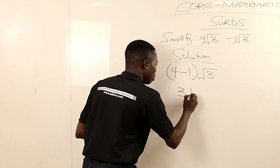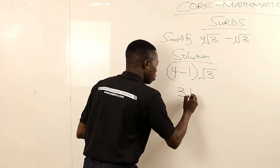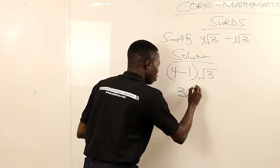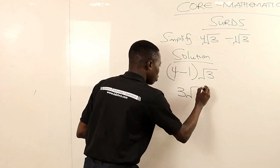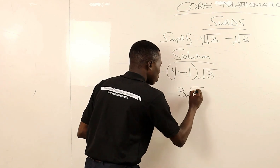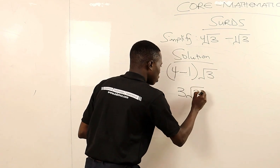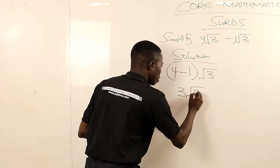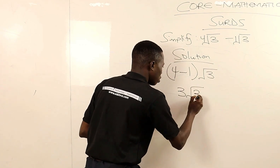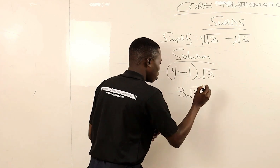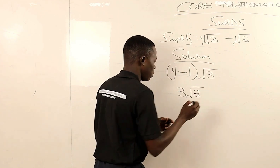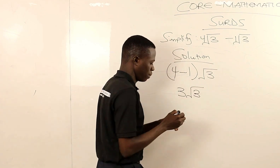3.